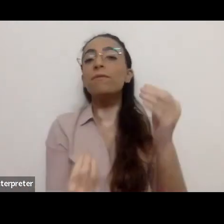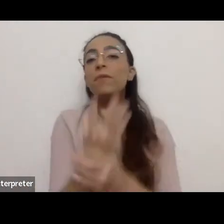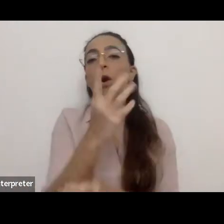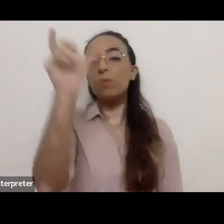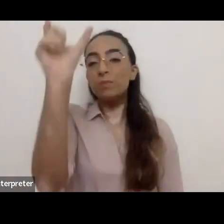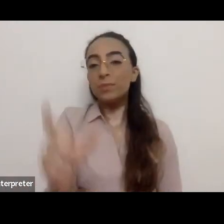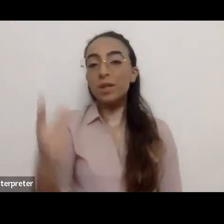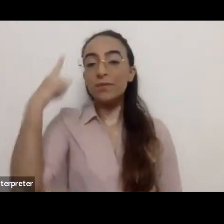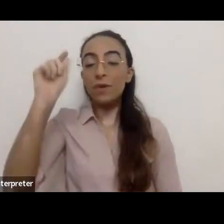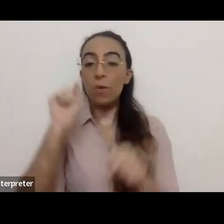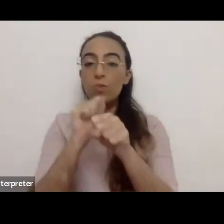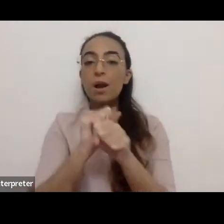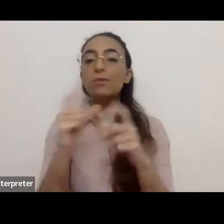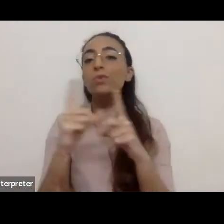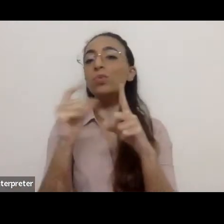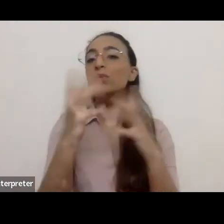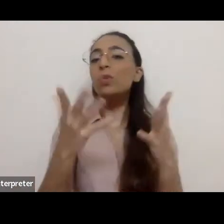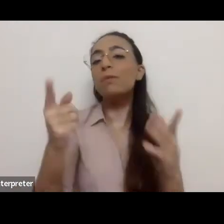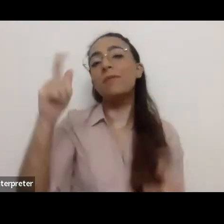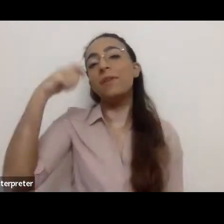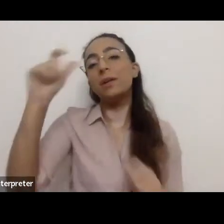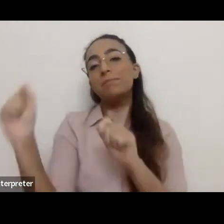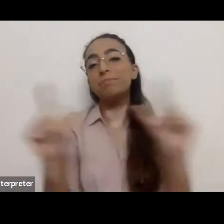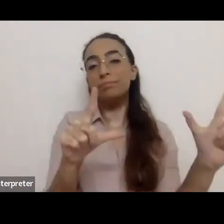work that they do.